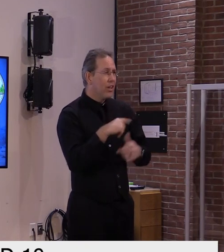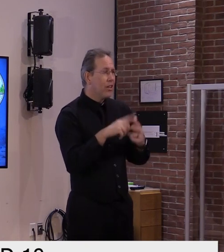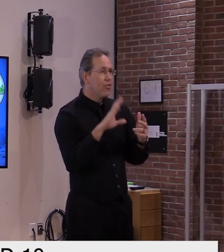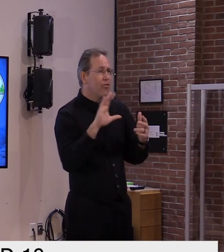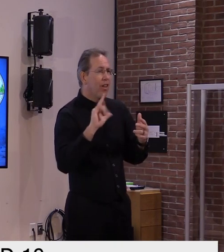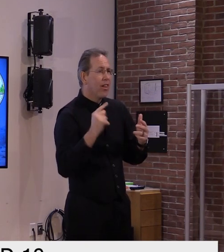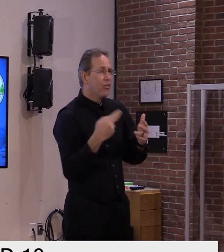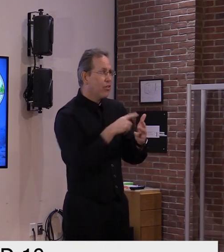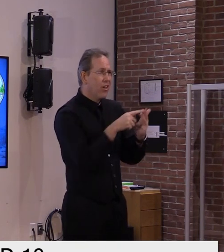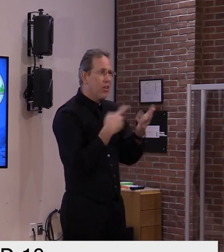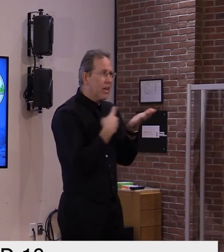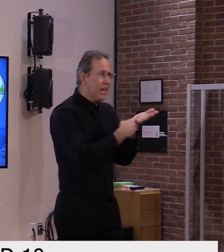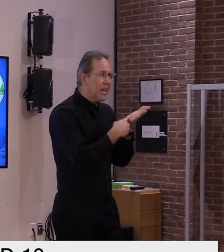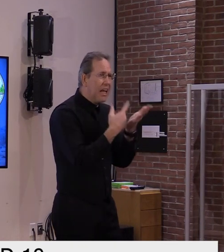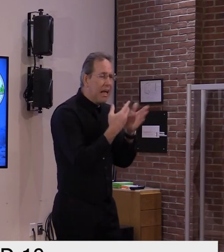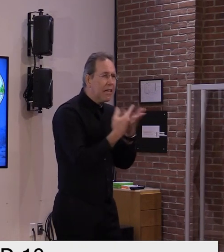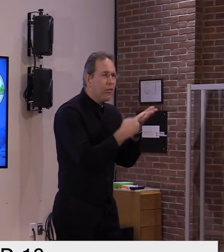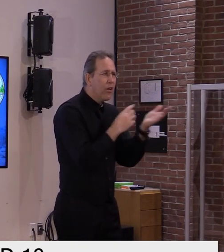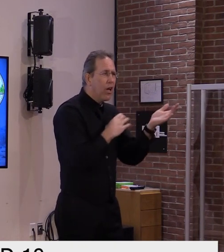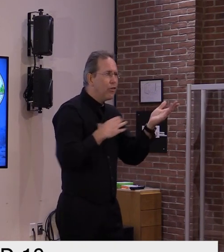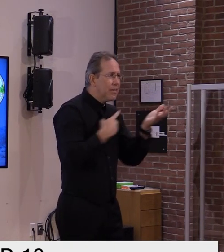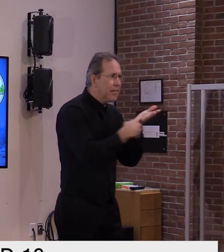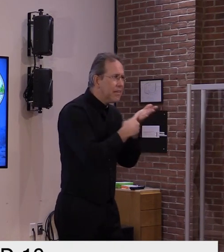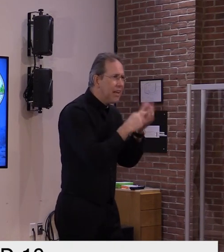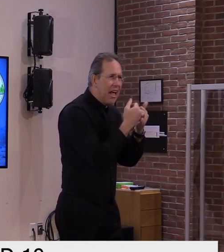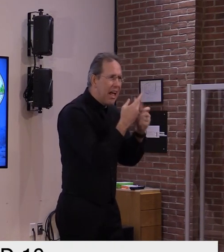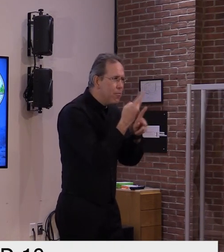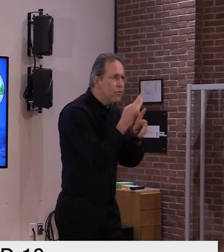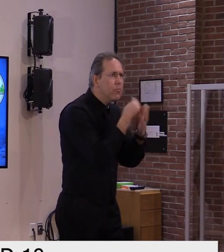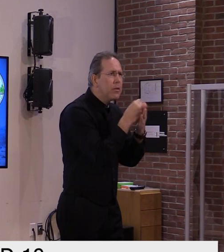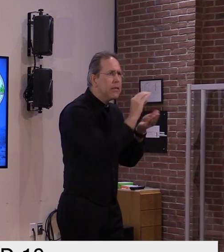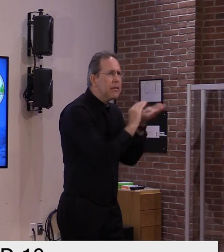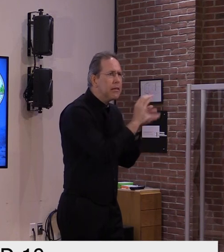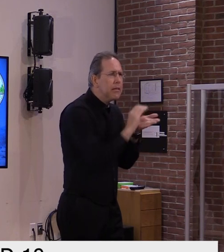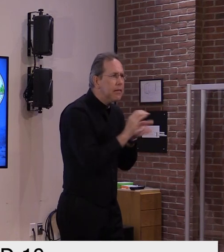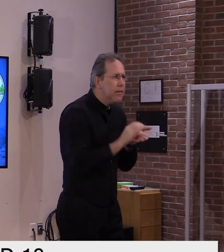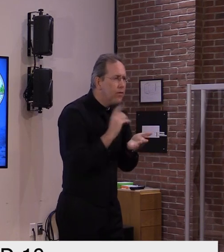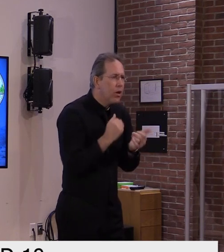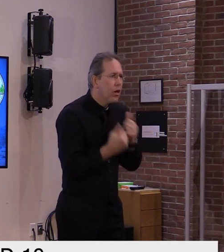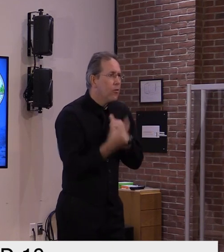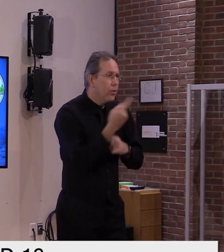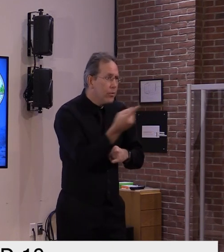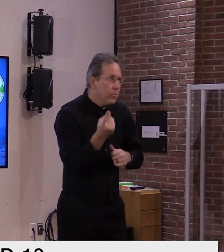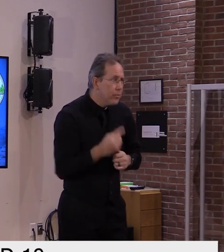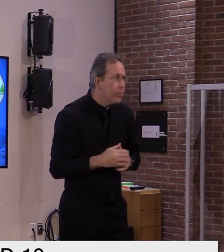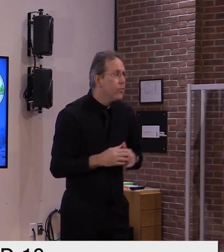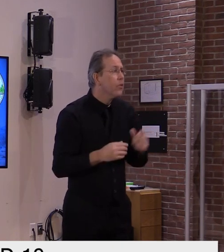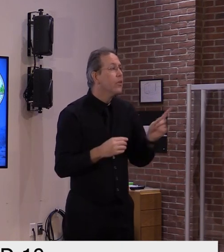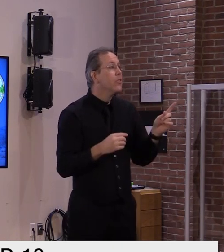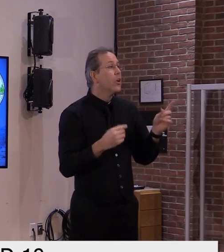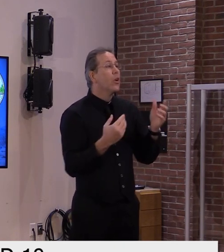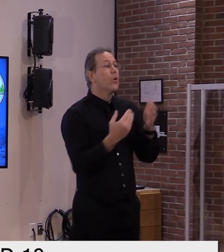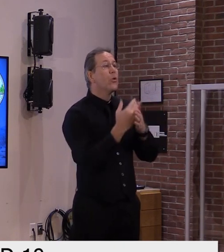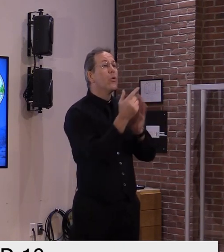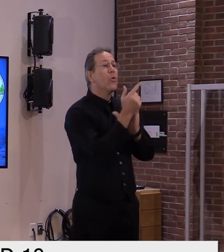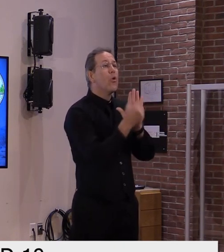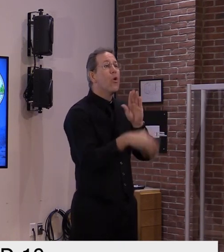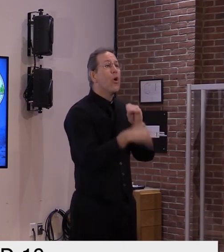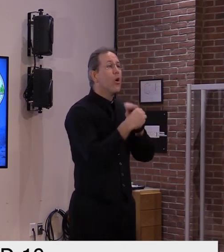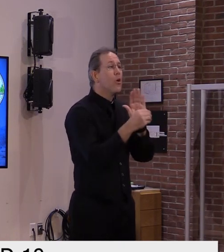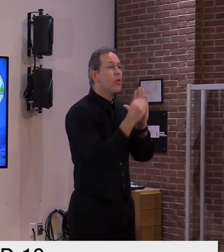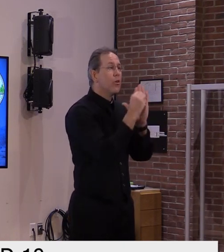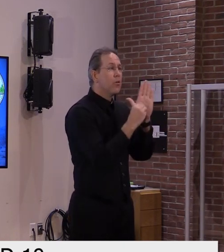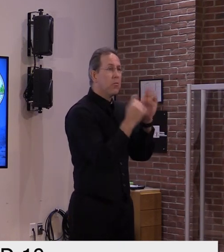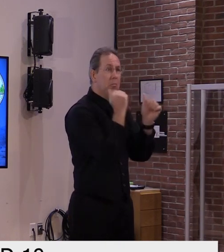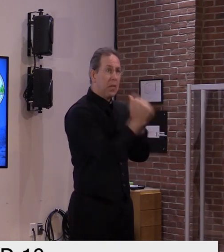the impending needs that we have. This latest package is going to be advantageous to Vermont. I believe we can get through this